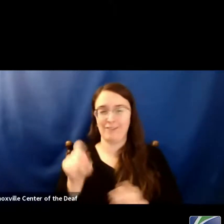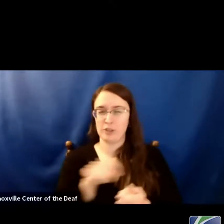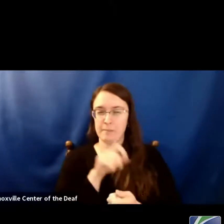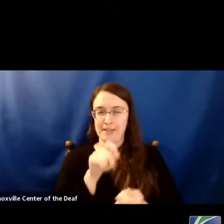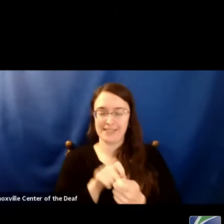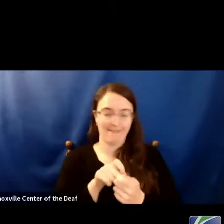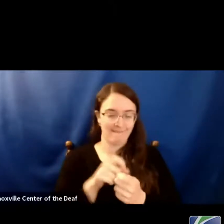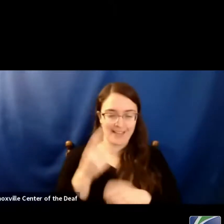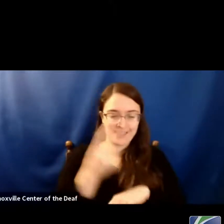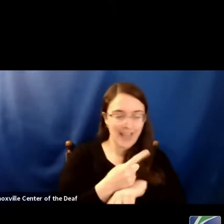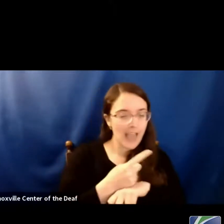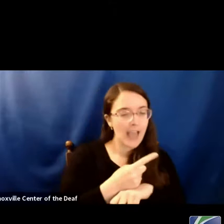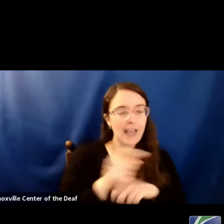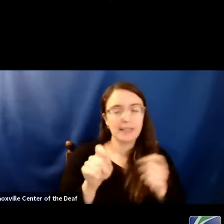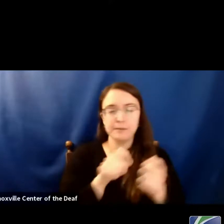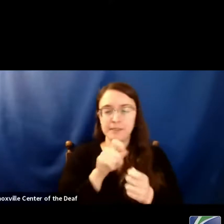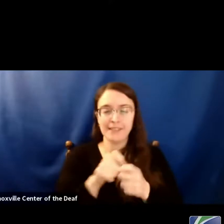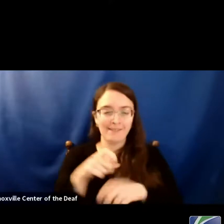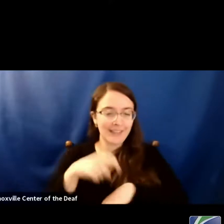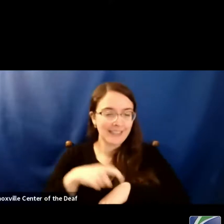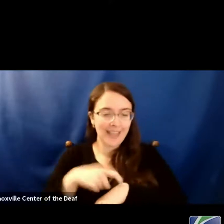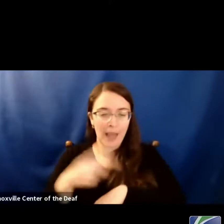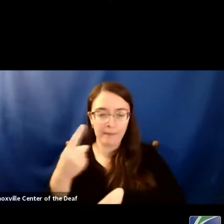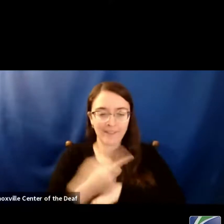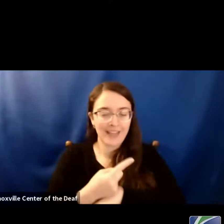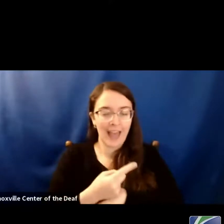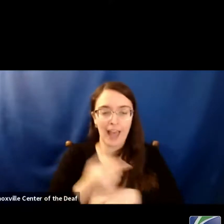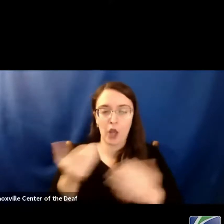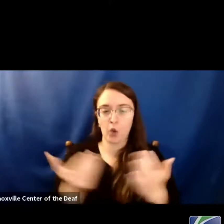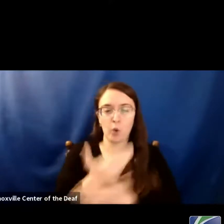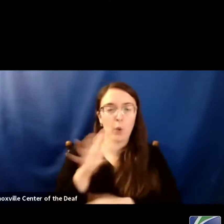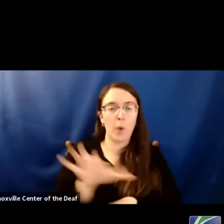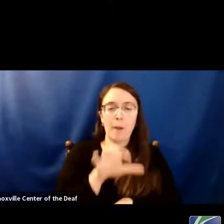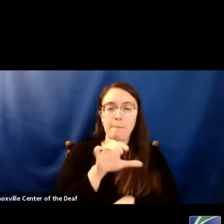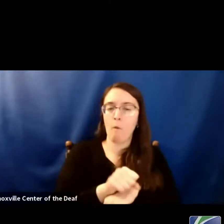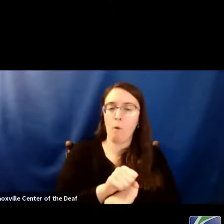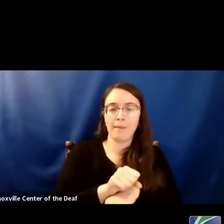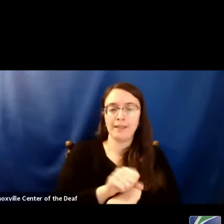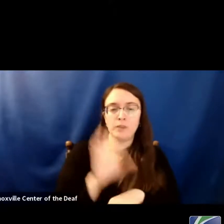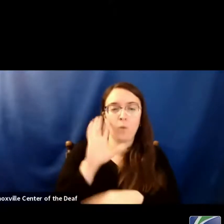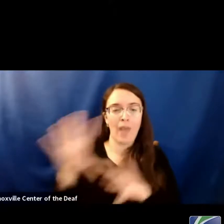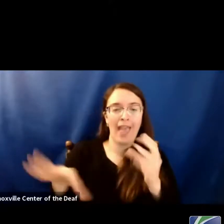or time of day when the new appointment slots are added to our portal?